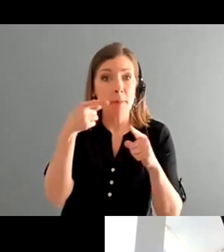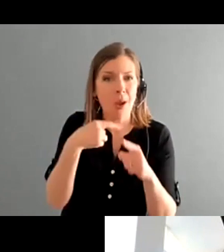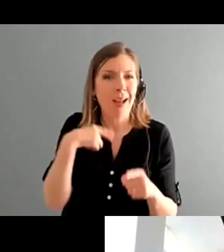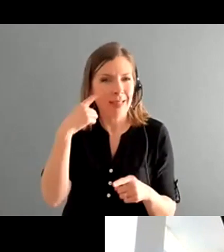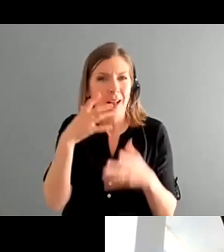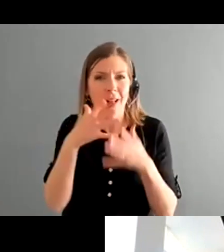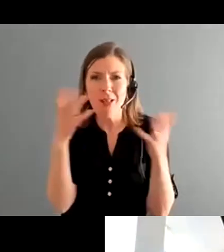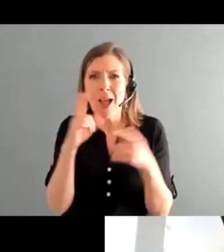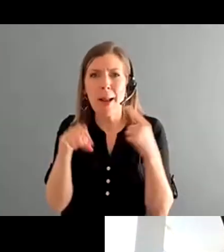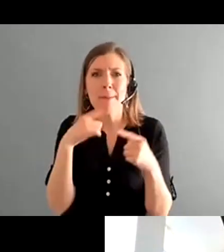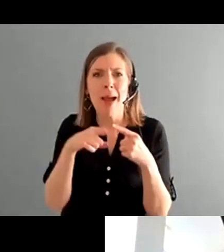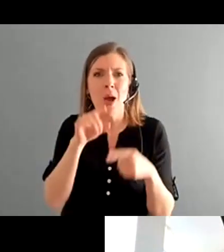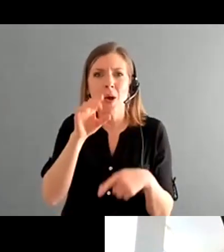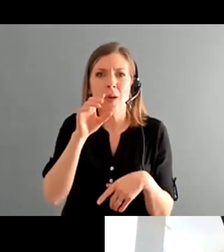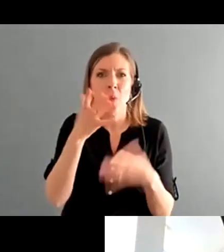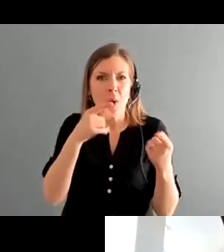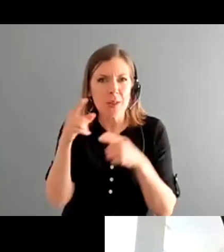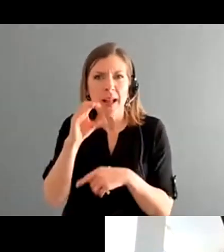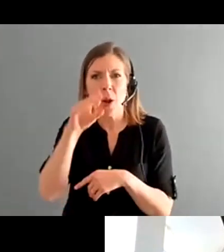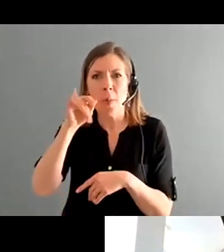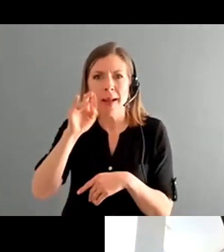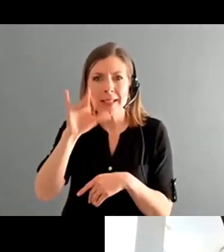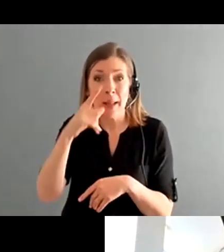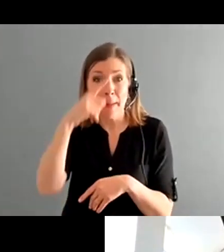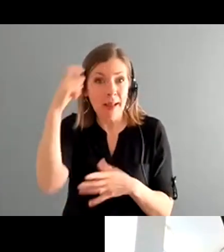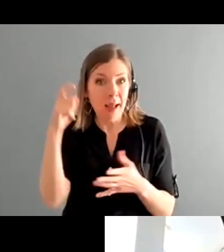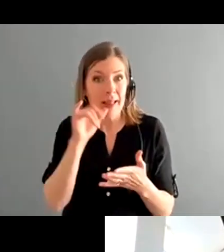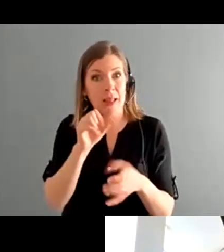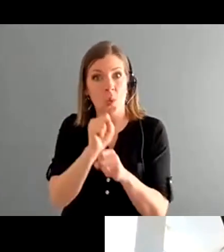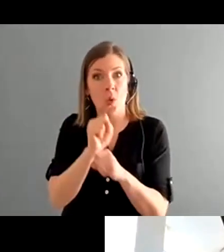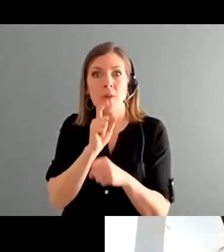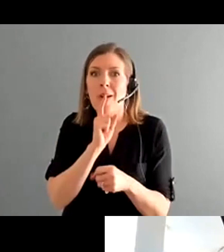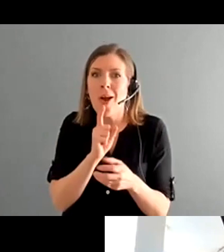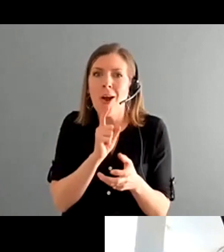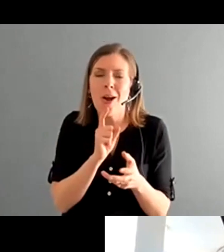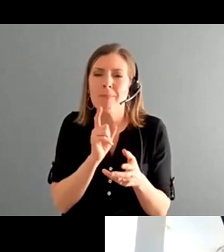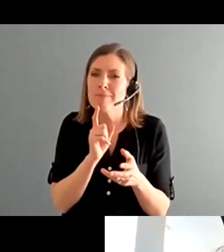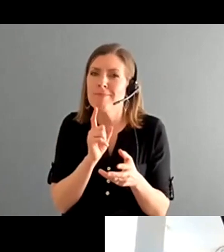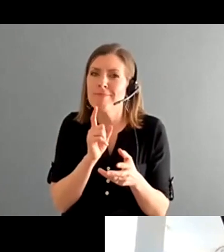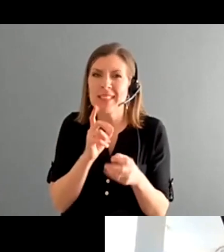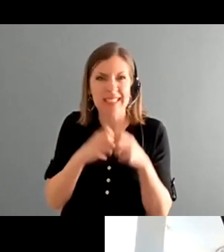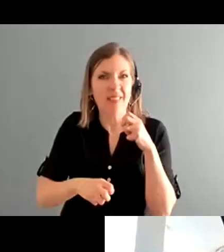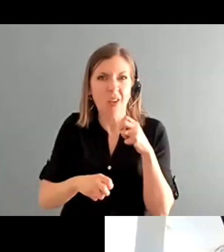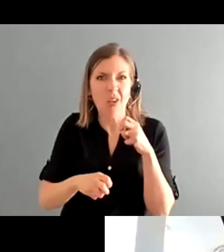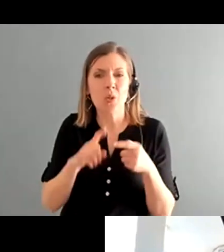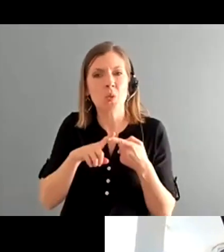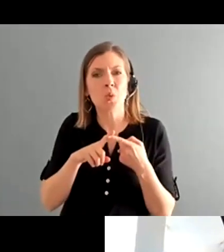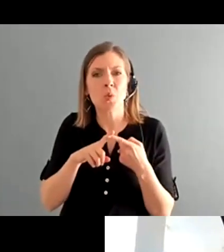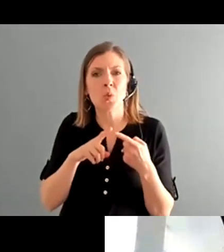a lot about glissant and opacity, because these works are quite difficult